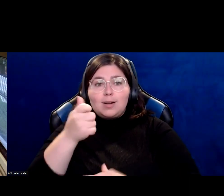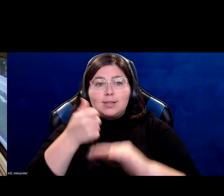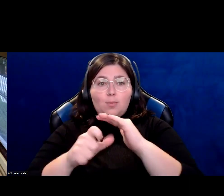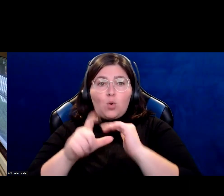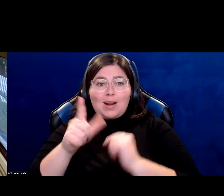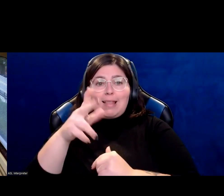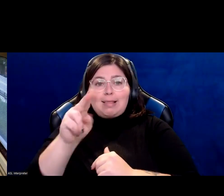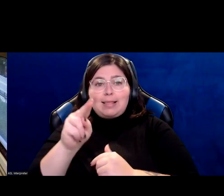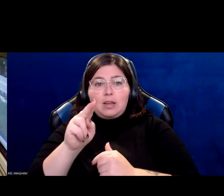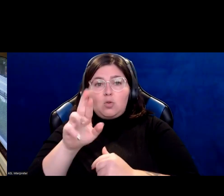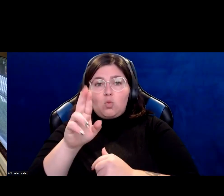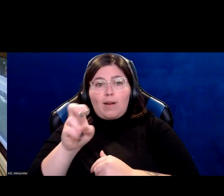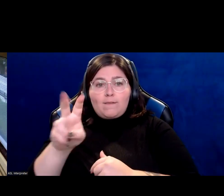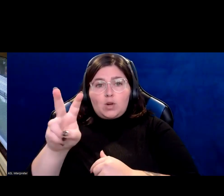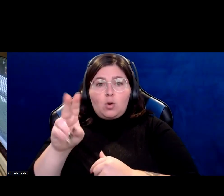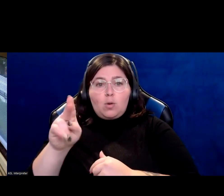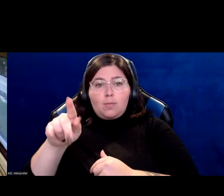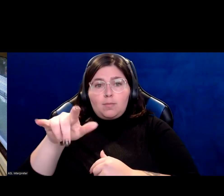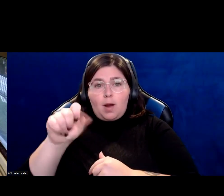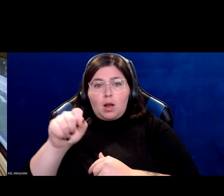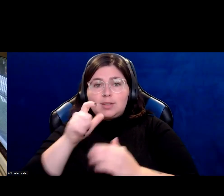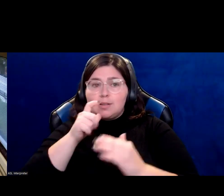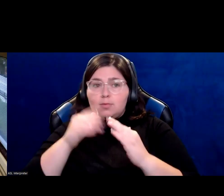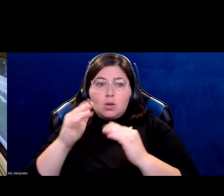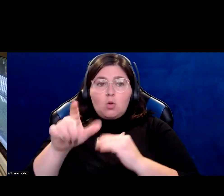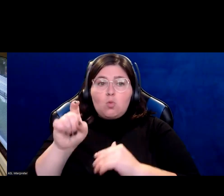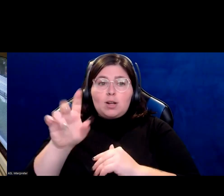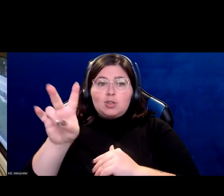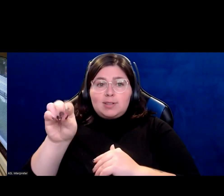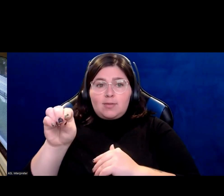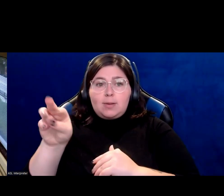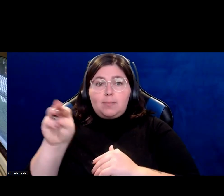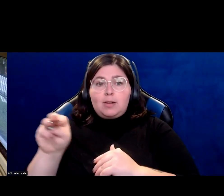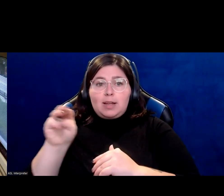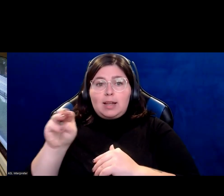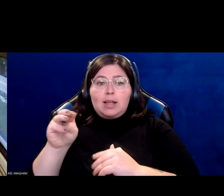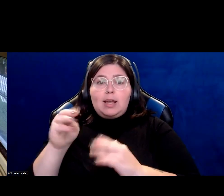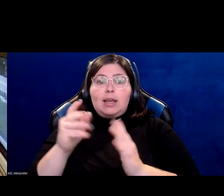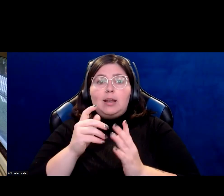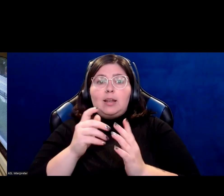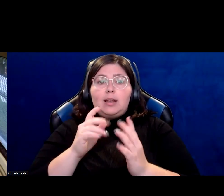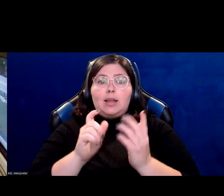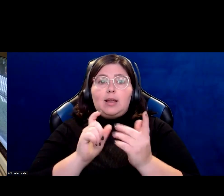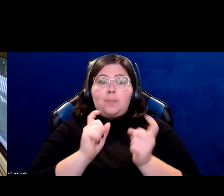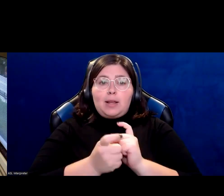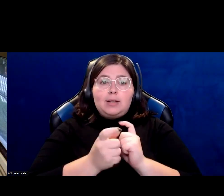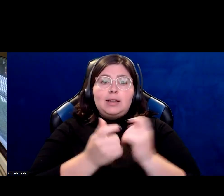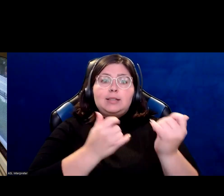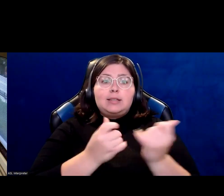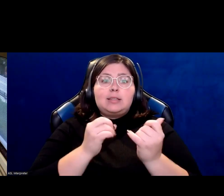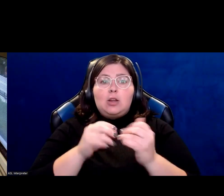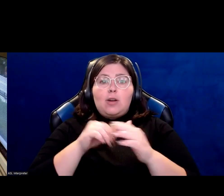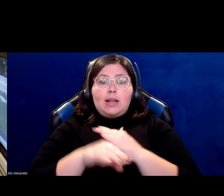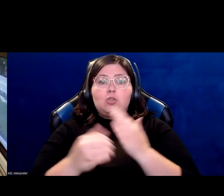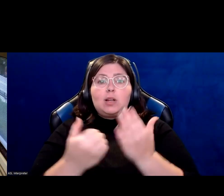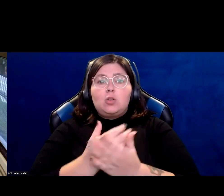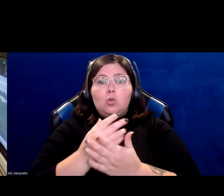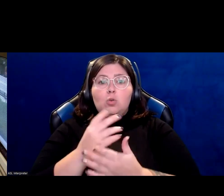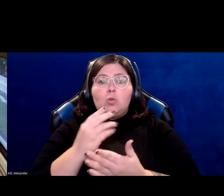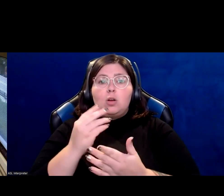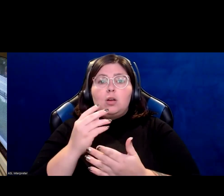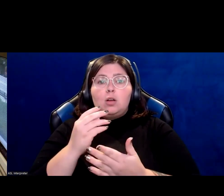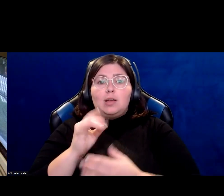exceed $170 million and amending existing or entering into new indentures or other financing agreements.